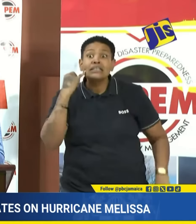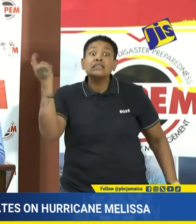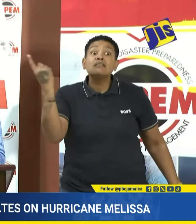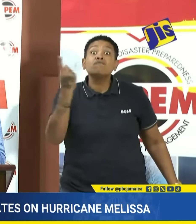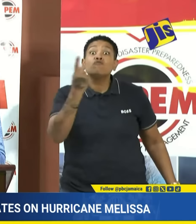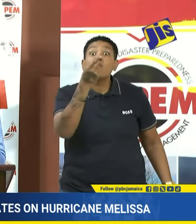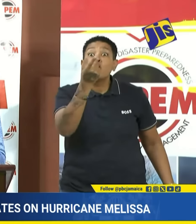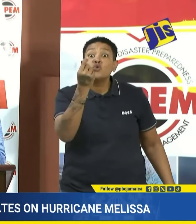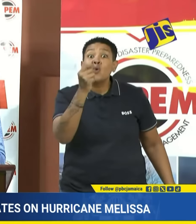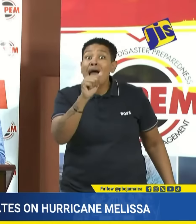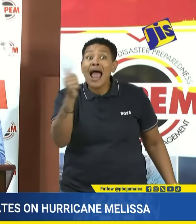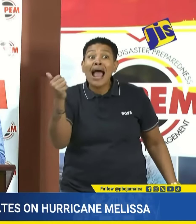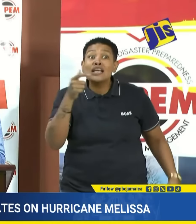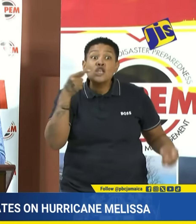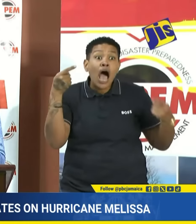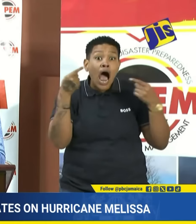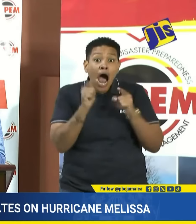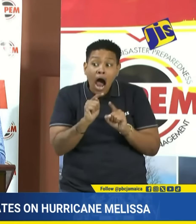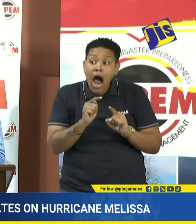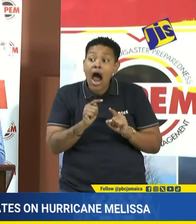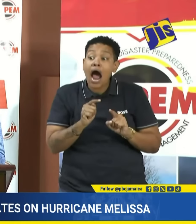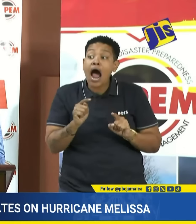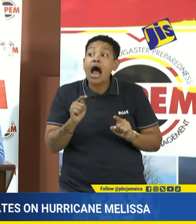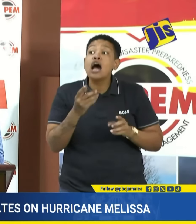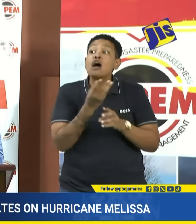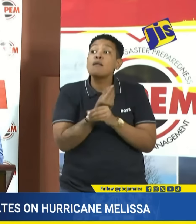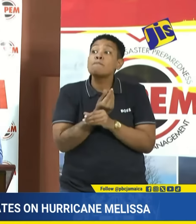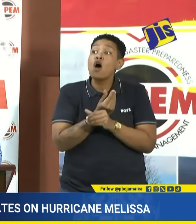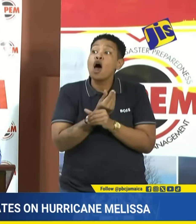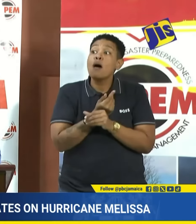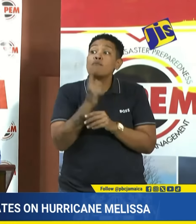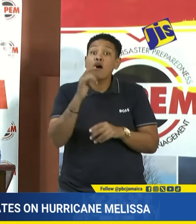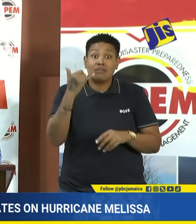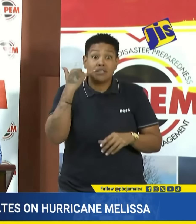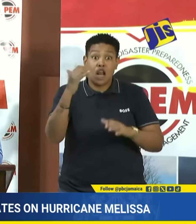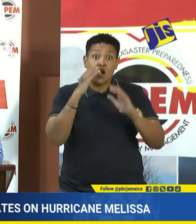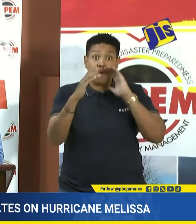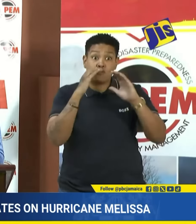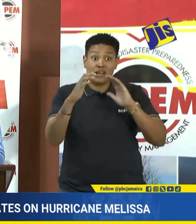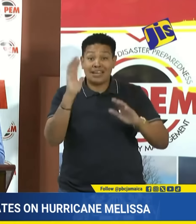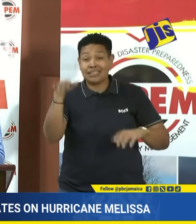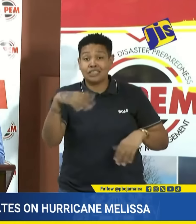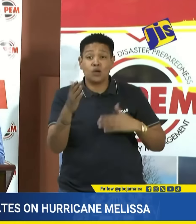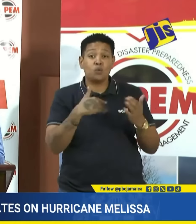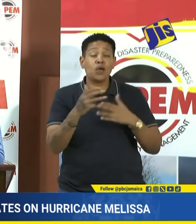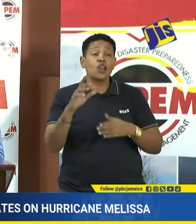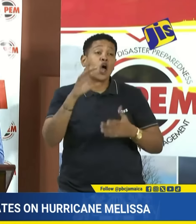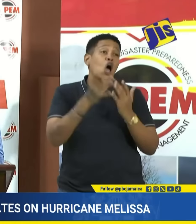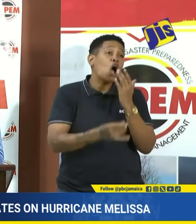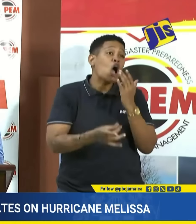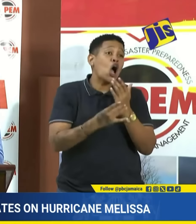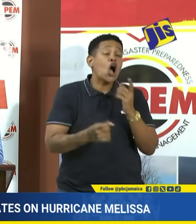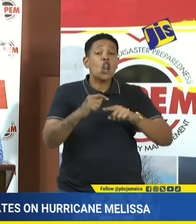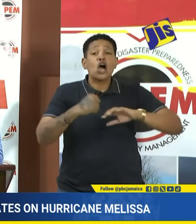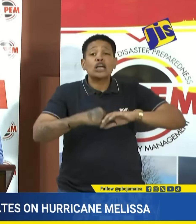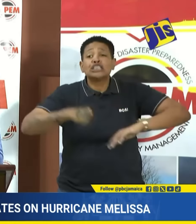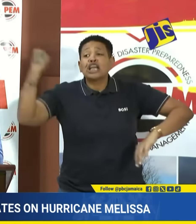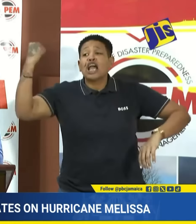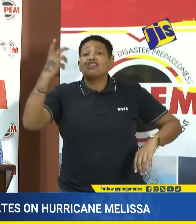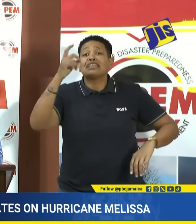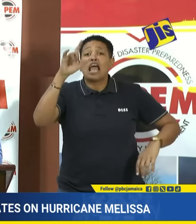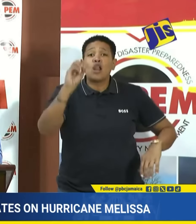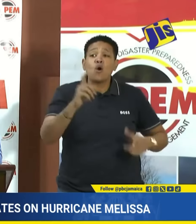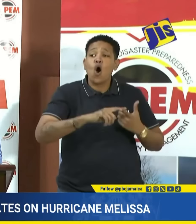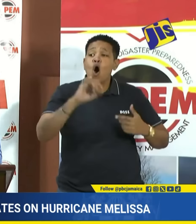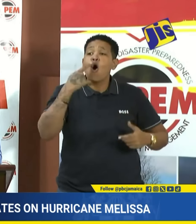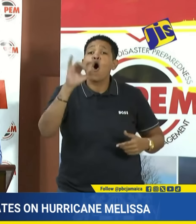somebody does anything to harm the property of the telcos, whether it be diesel oil or generators